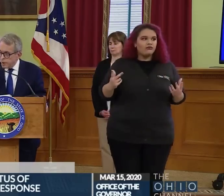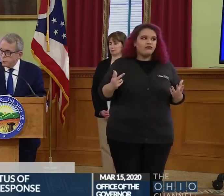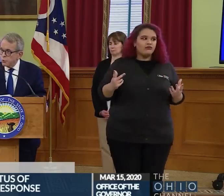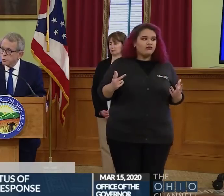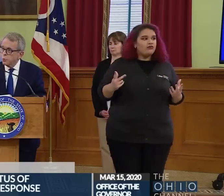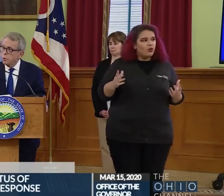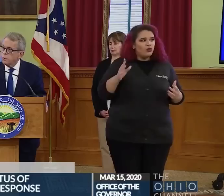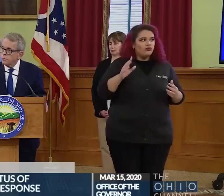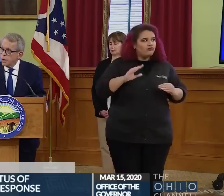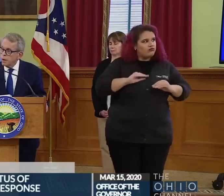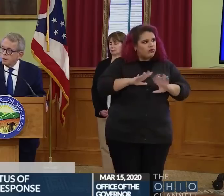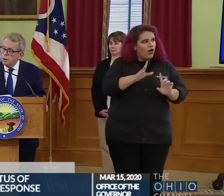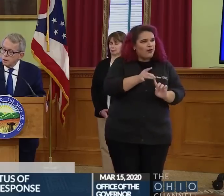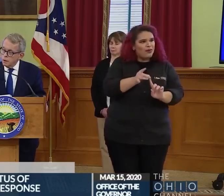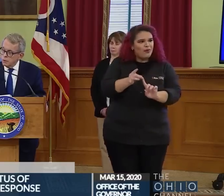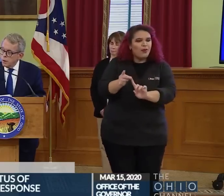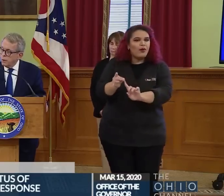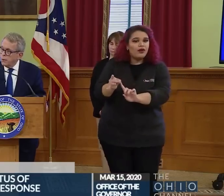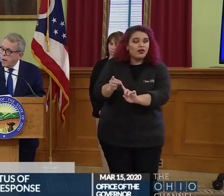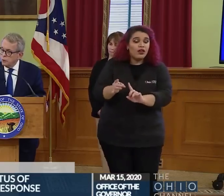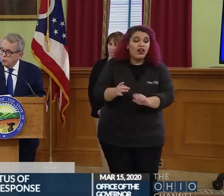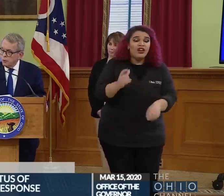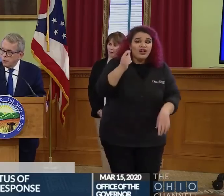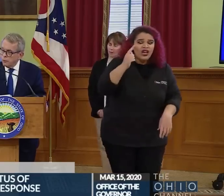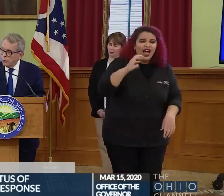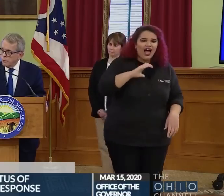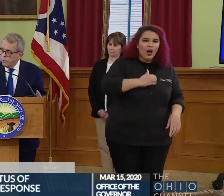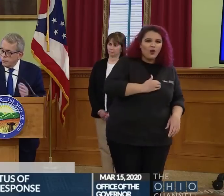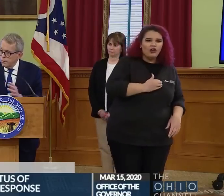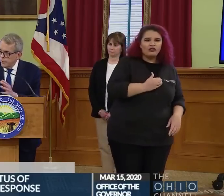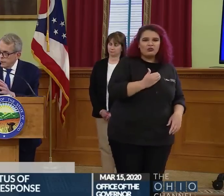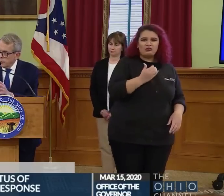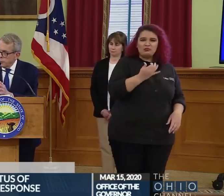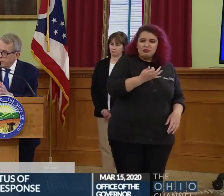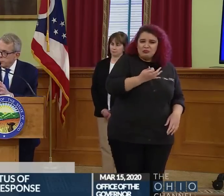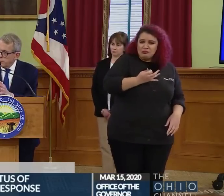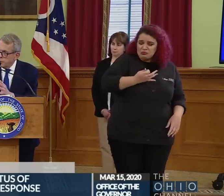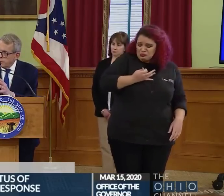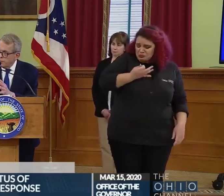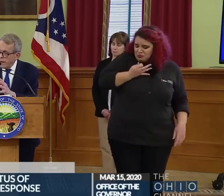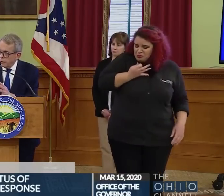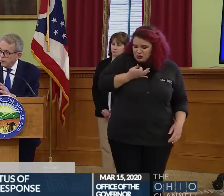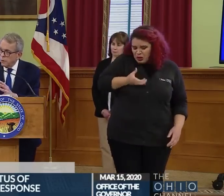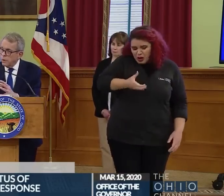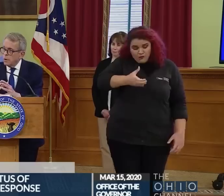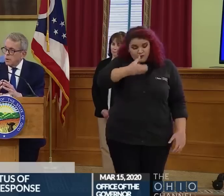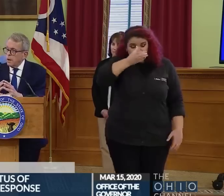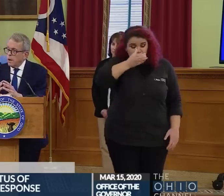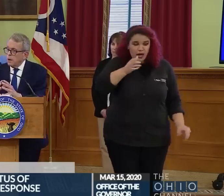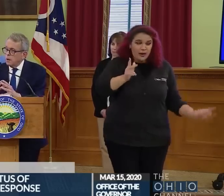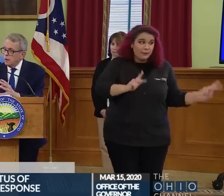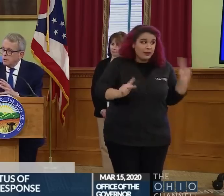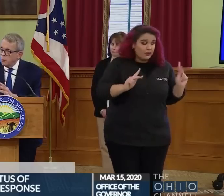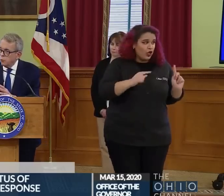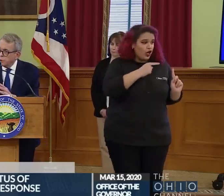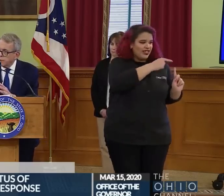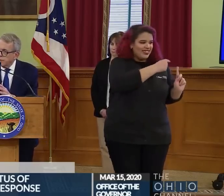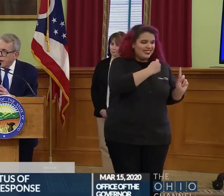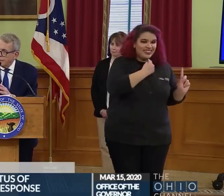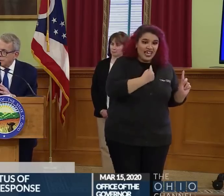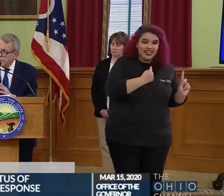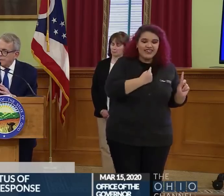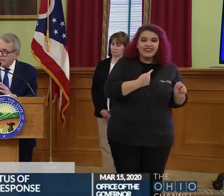best experts we can find say that the number of people infected doubles